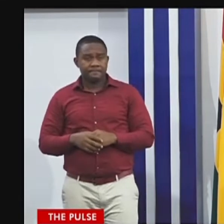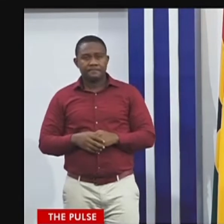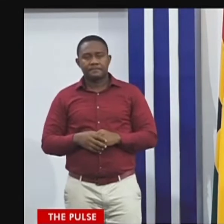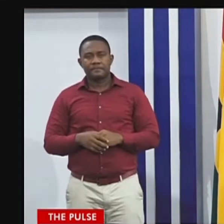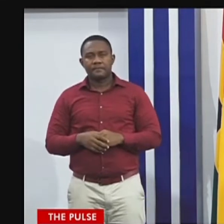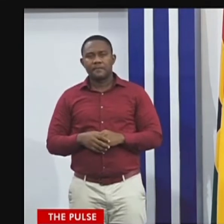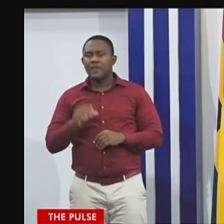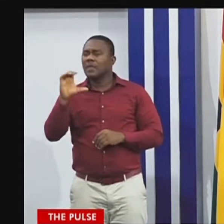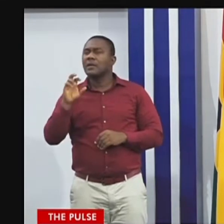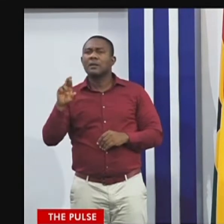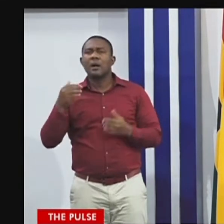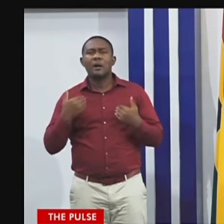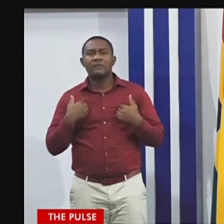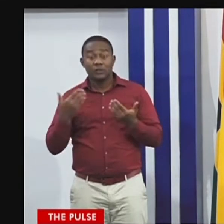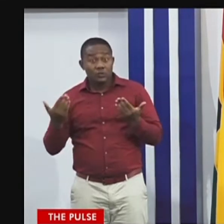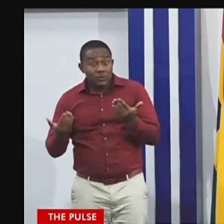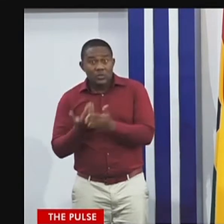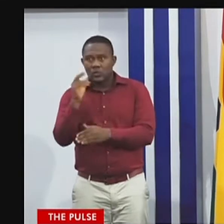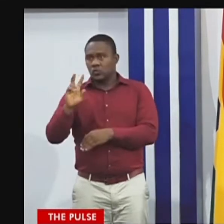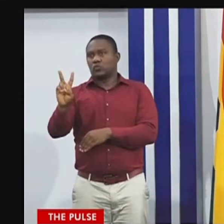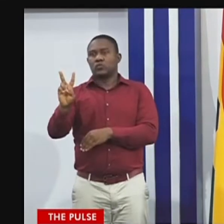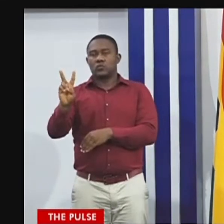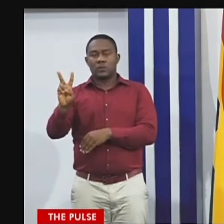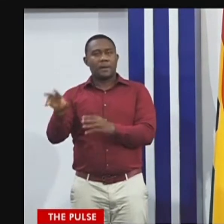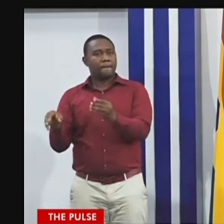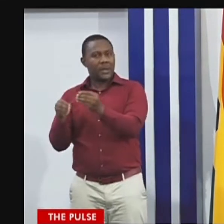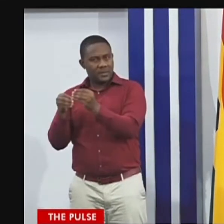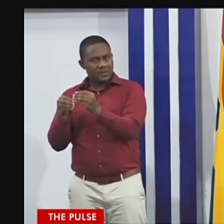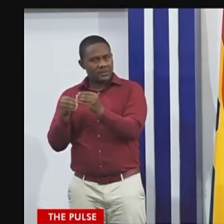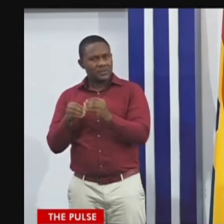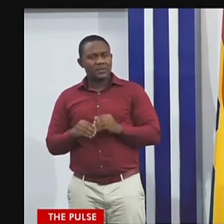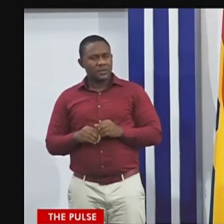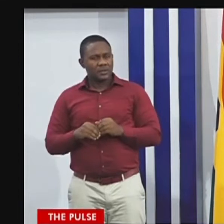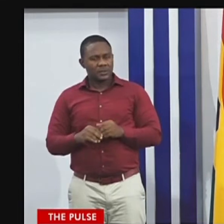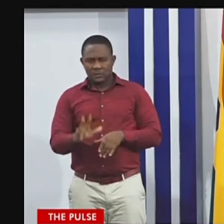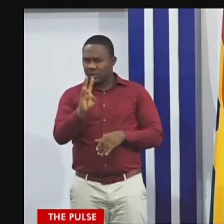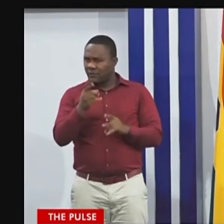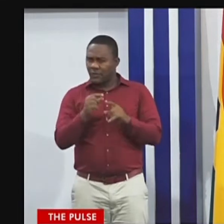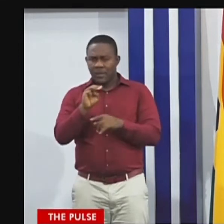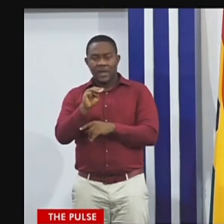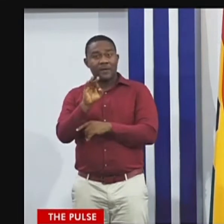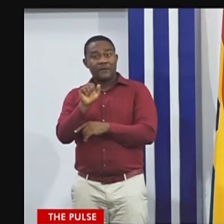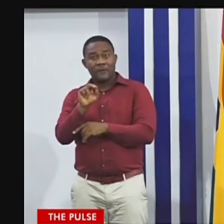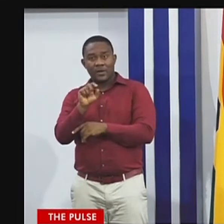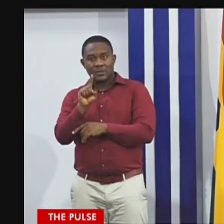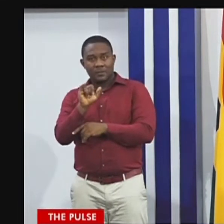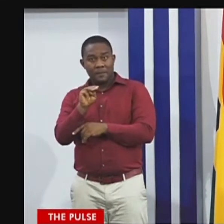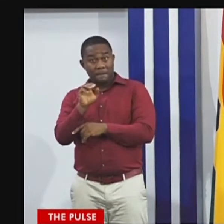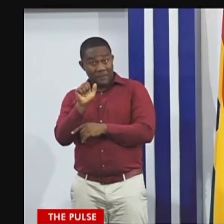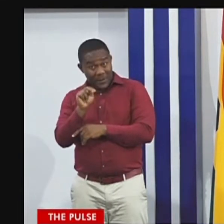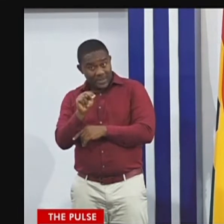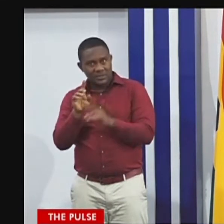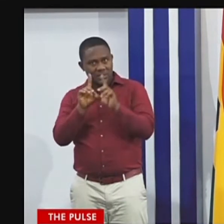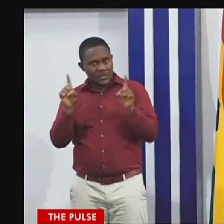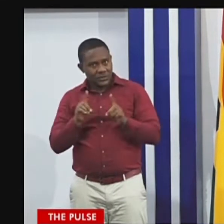The Central region has had 2 new cases. 7 were from Infansiman district, and 2 from Swedru and